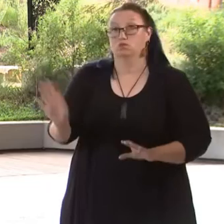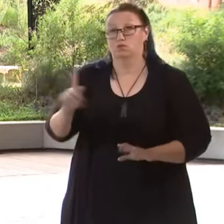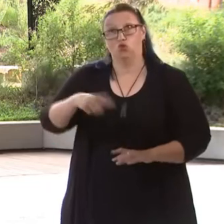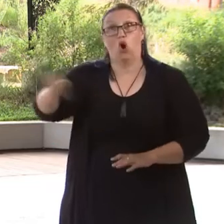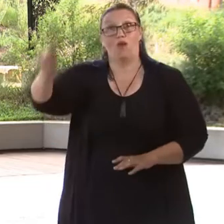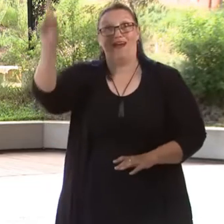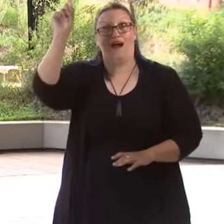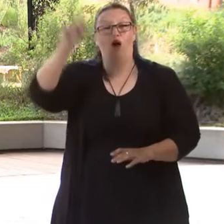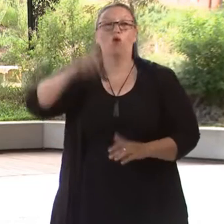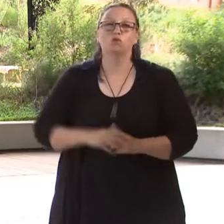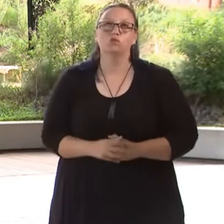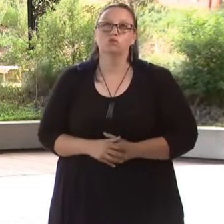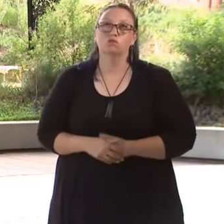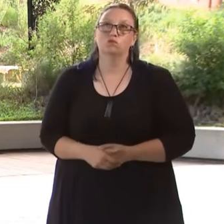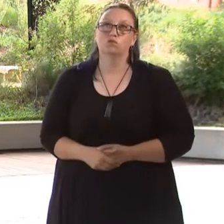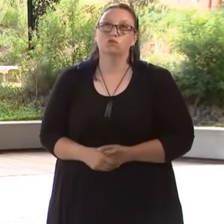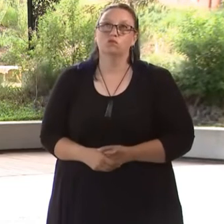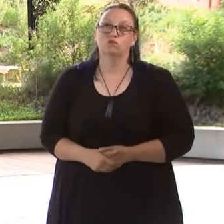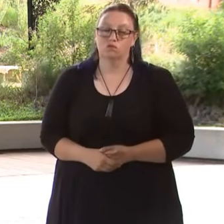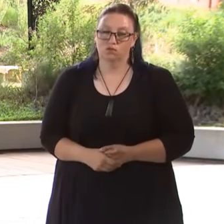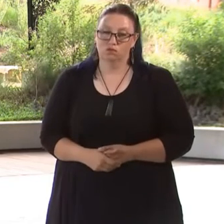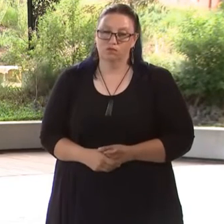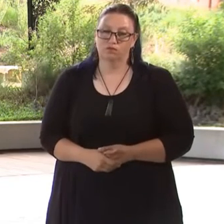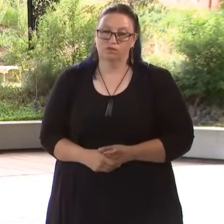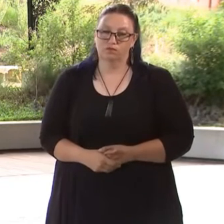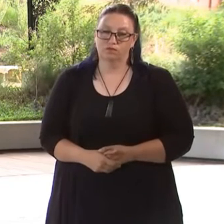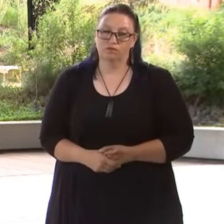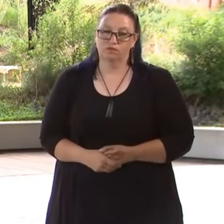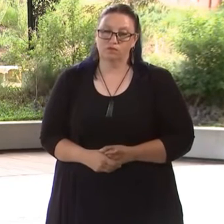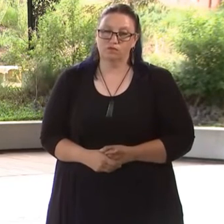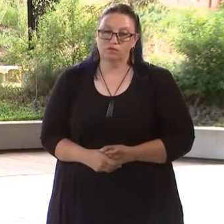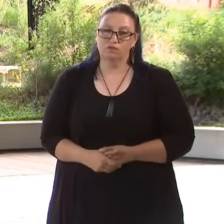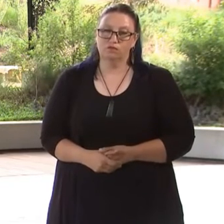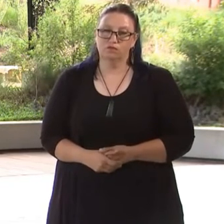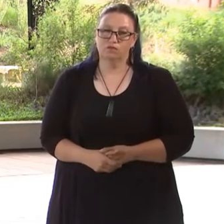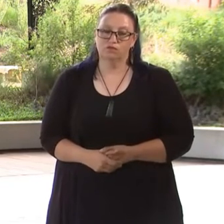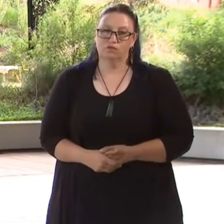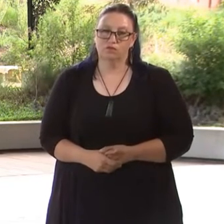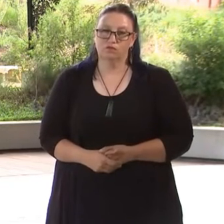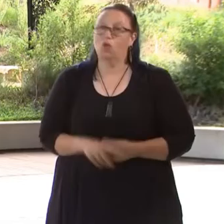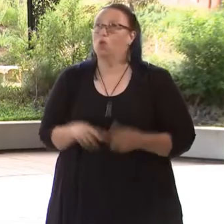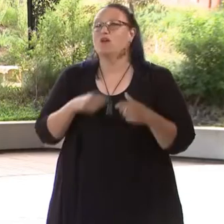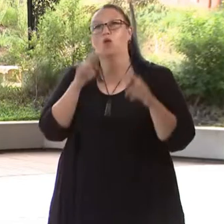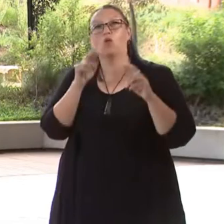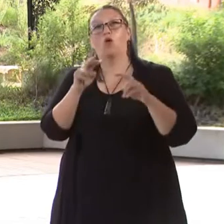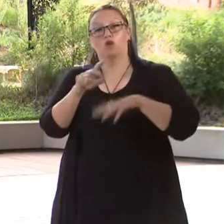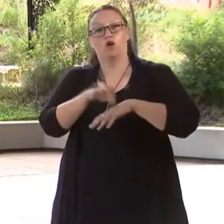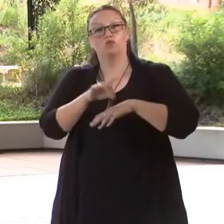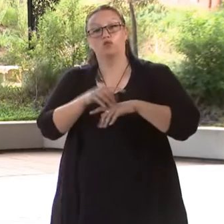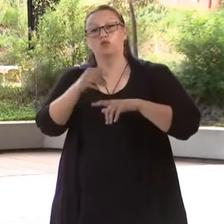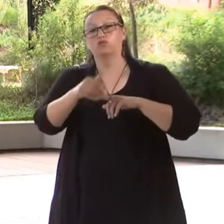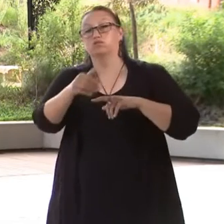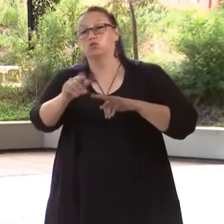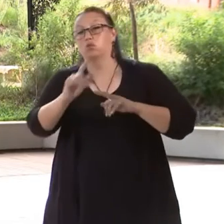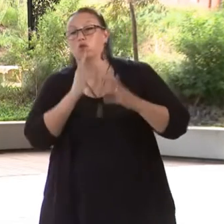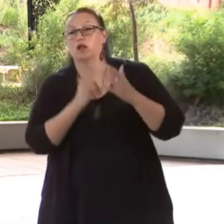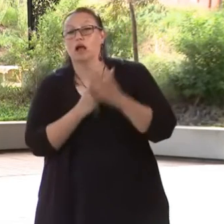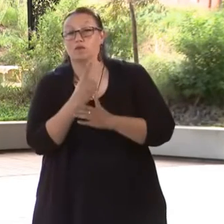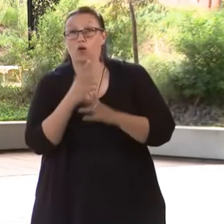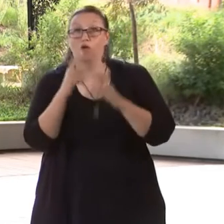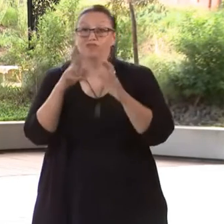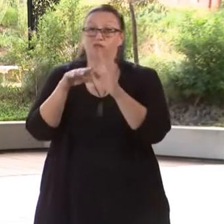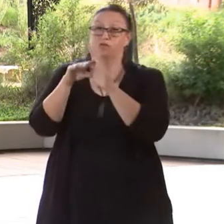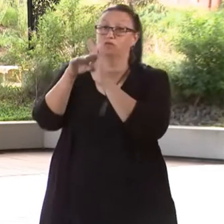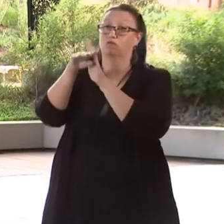treatment. We will continue to watch these numbers, obviously, but again, can I say to the health staff across New South